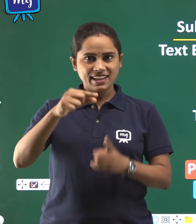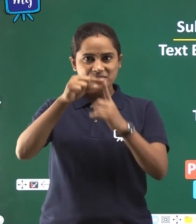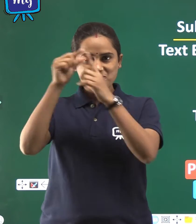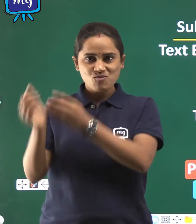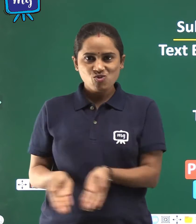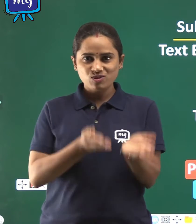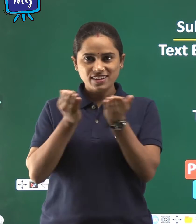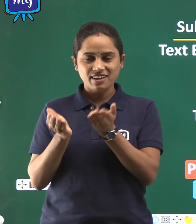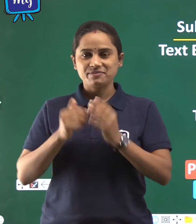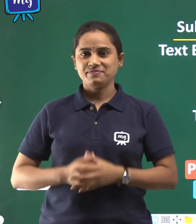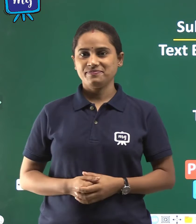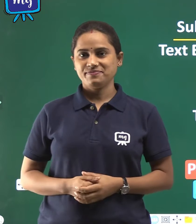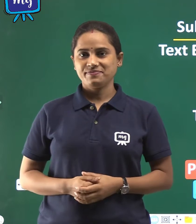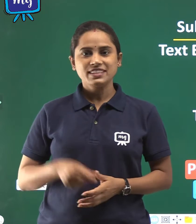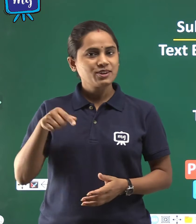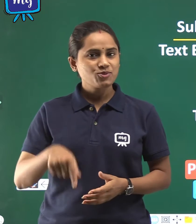Pareva.